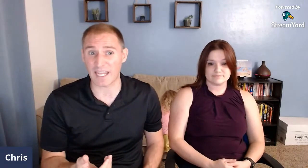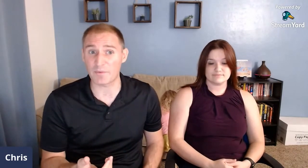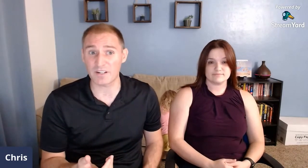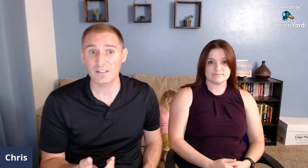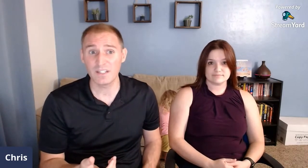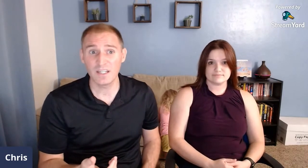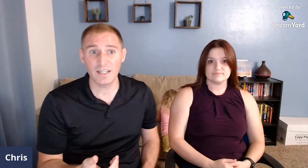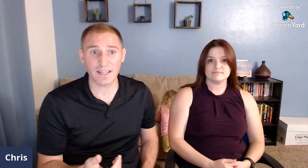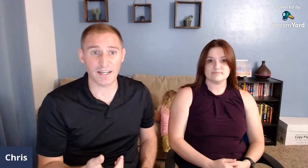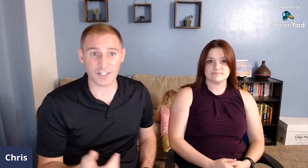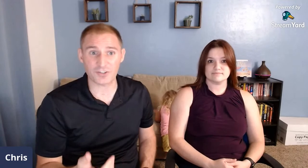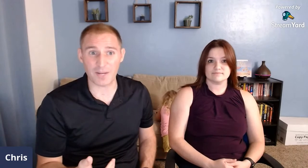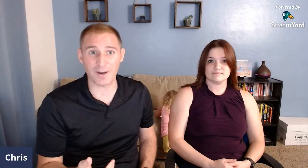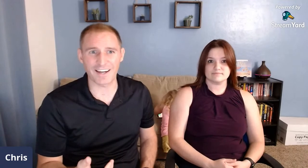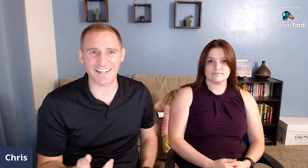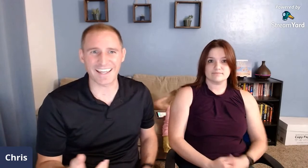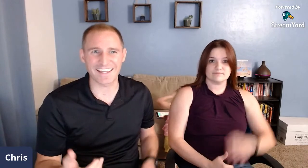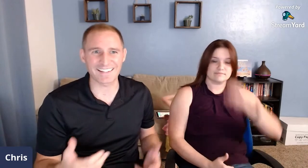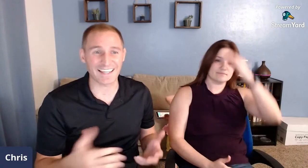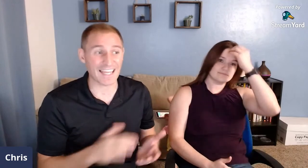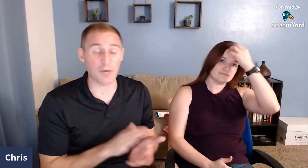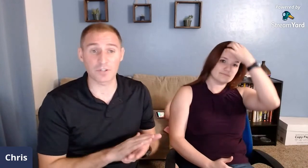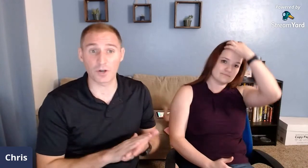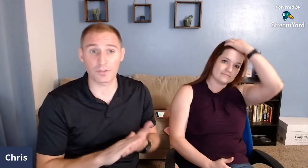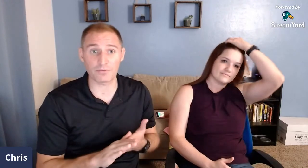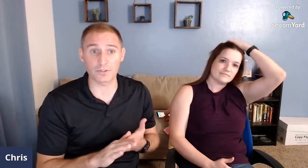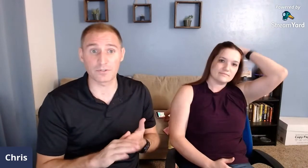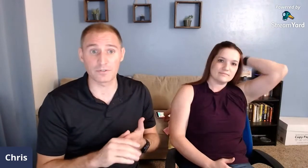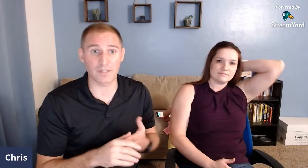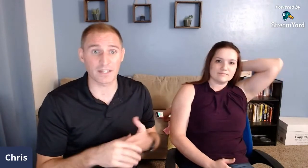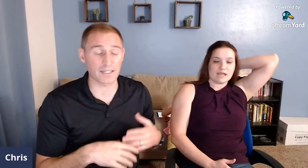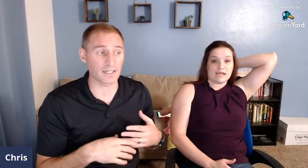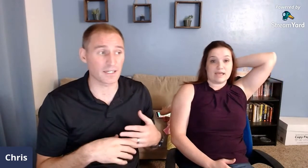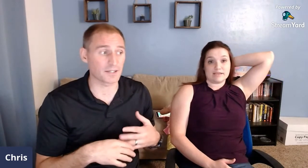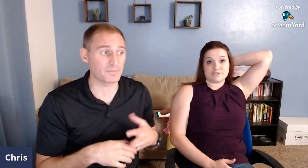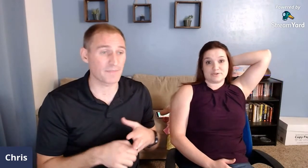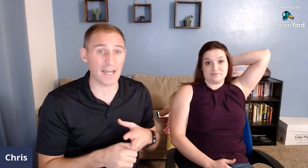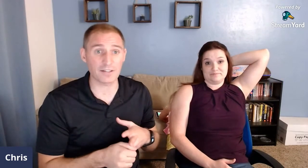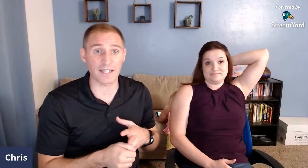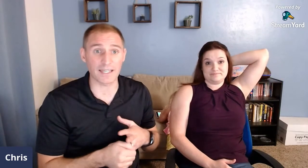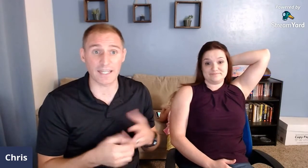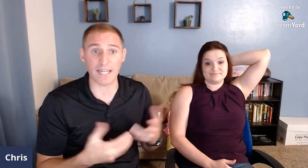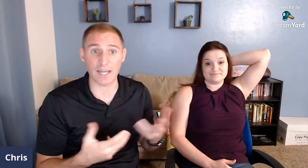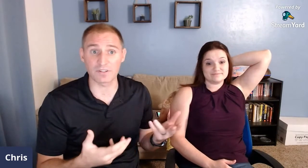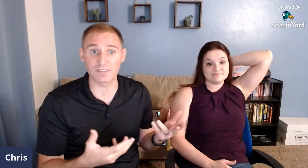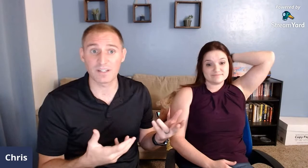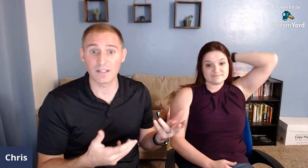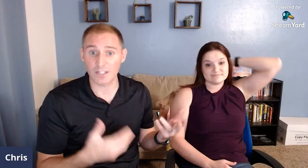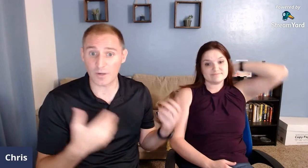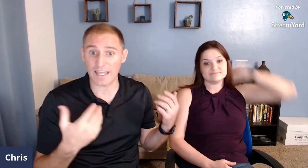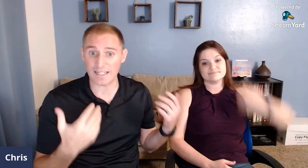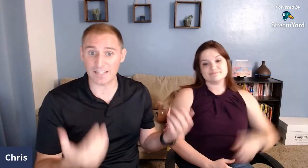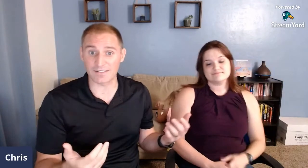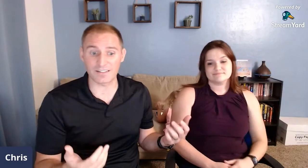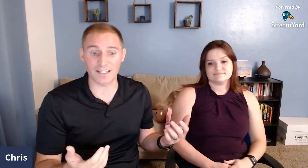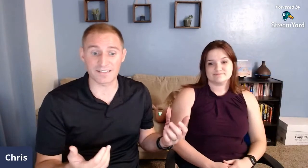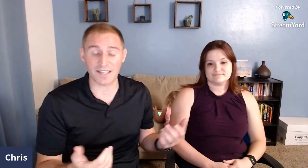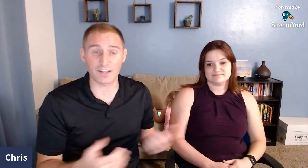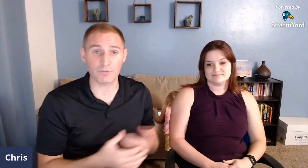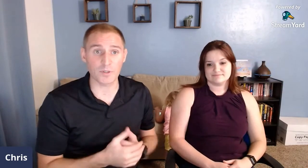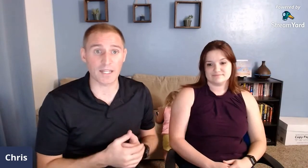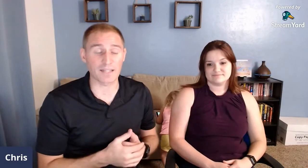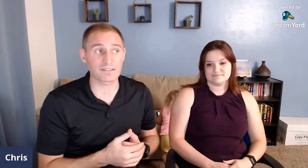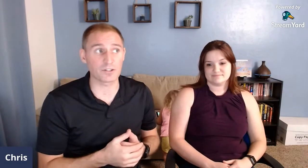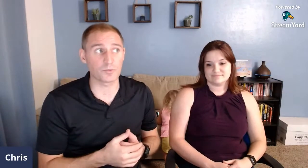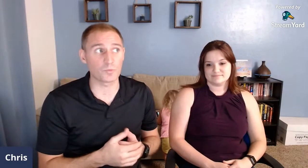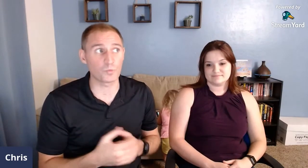a camera on a tripod, and like I would go through my outline, and I would go ahead and